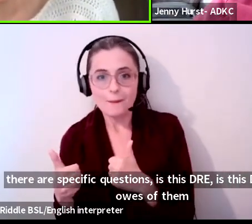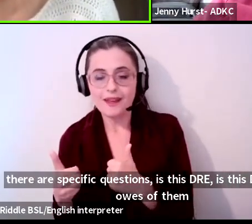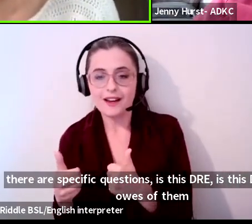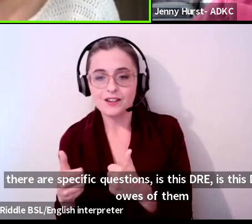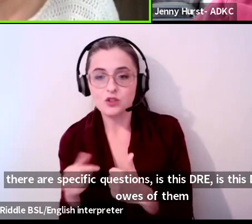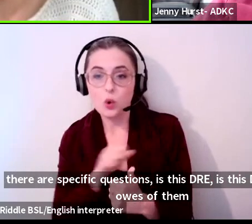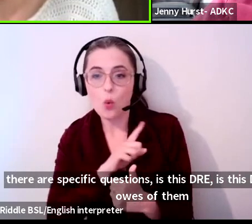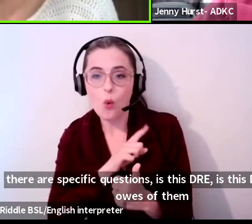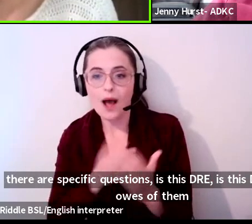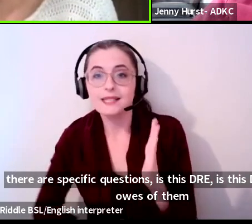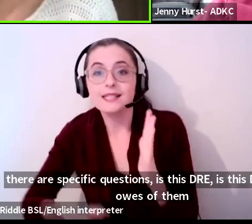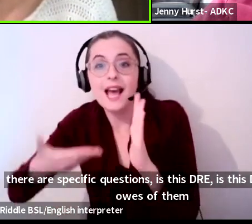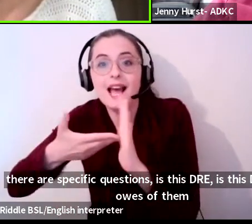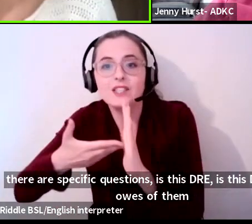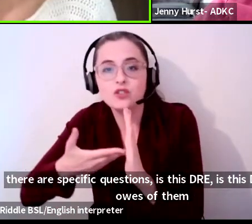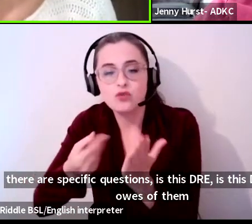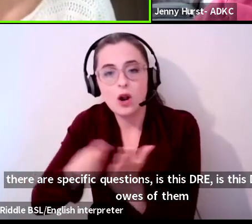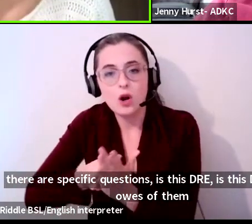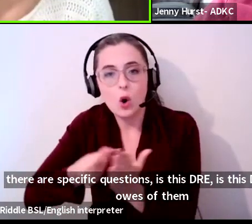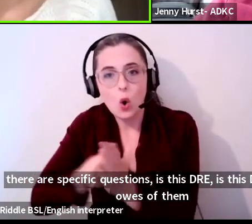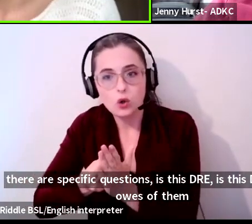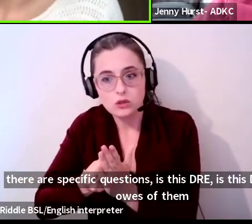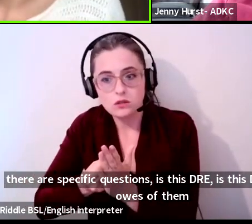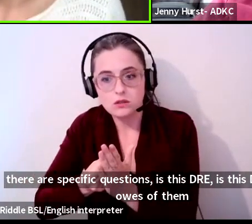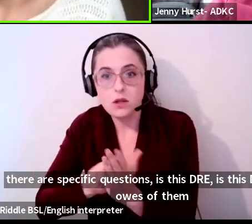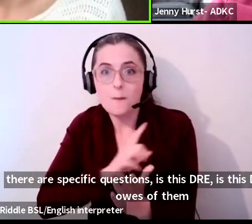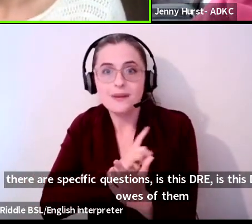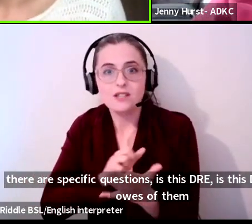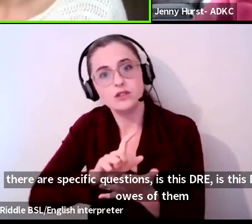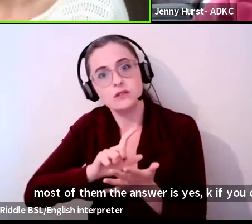is it extra cost, and extra cost is because of